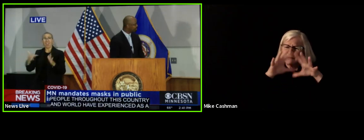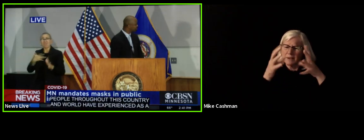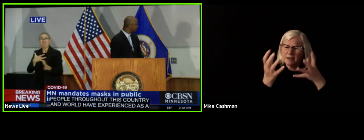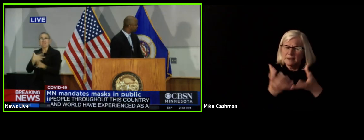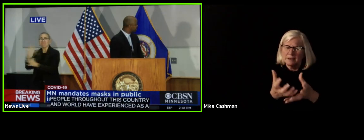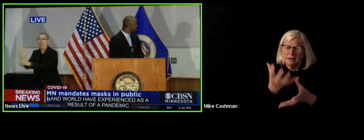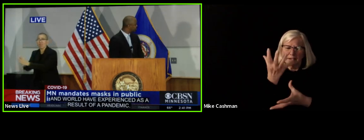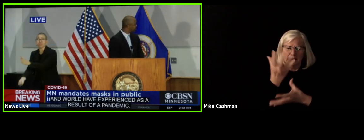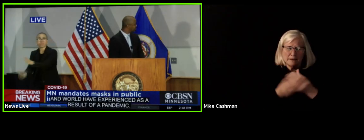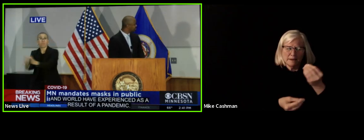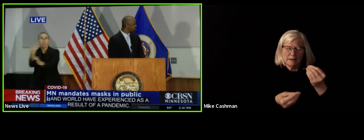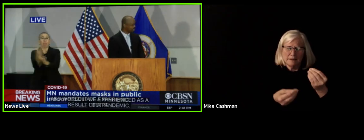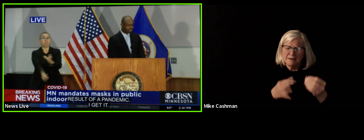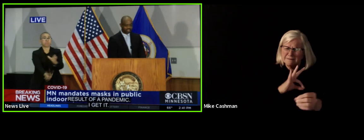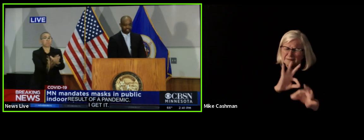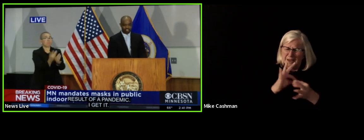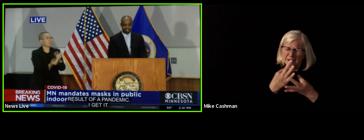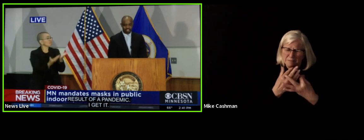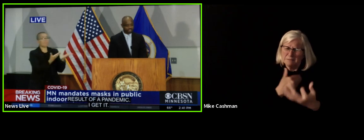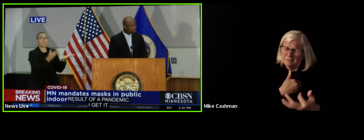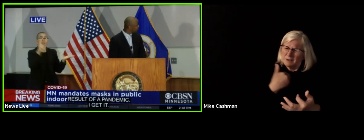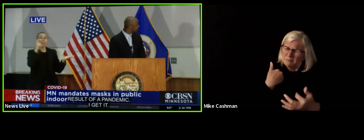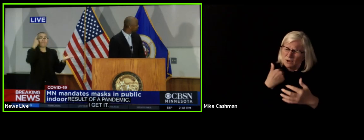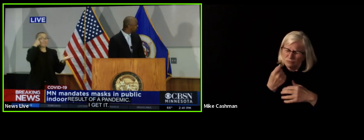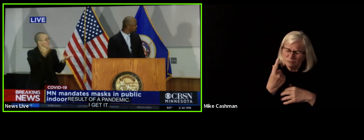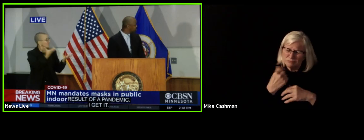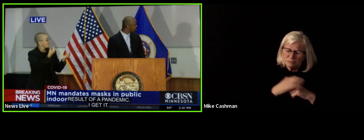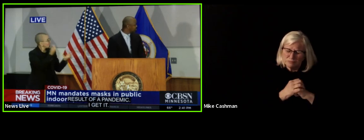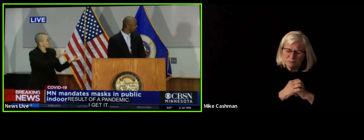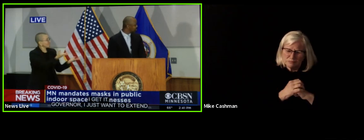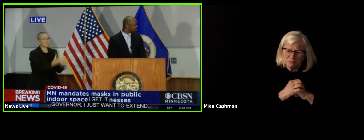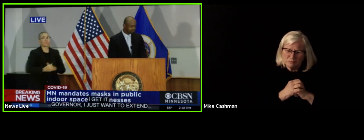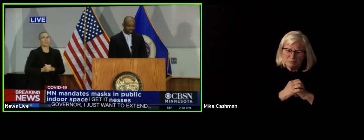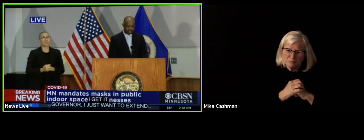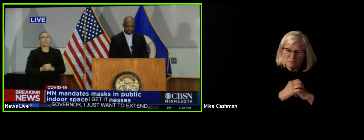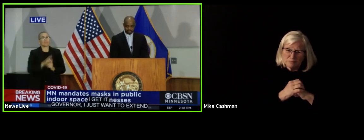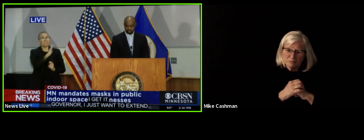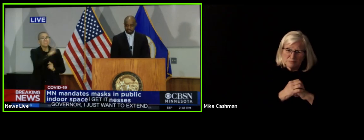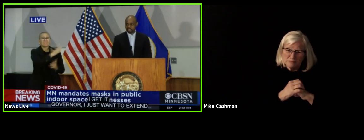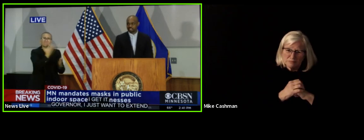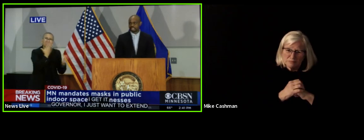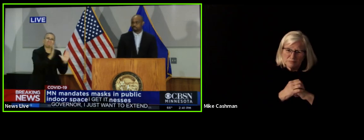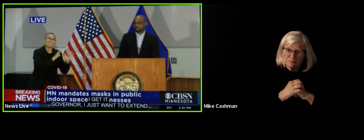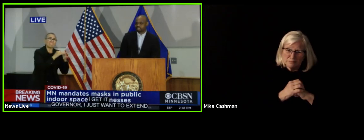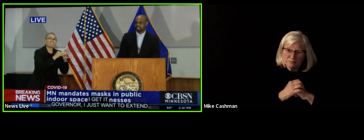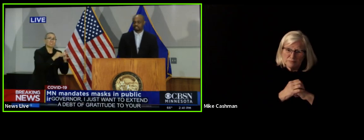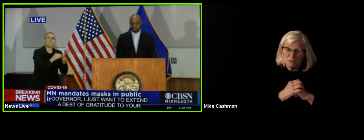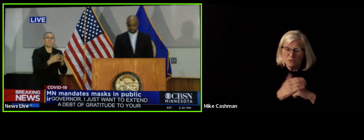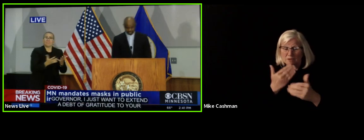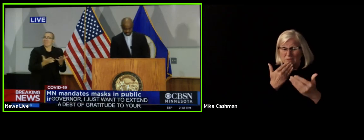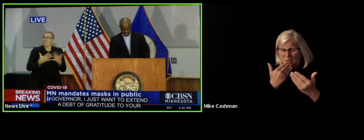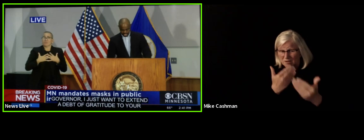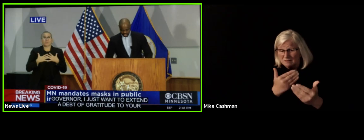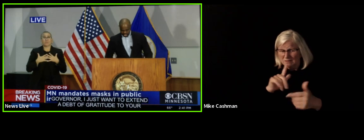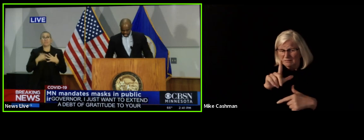Governor, I just want to extend a debt of gratitude for your leadership in this very difficult time in our state and our